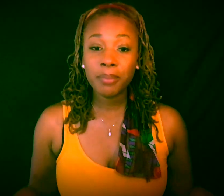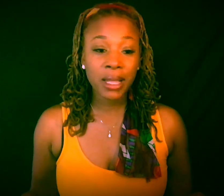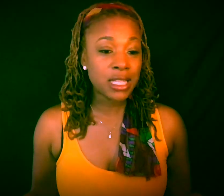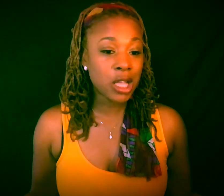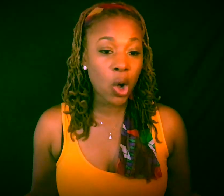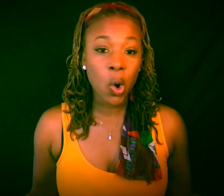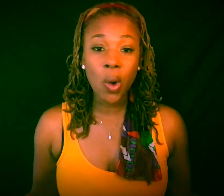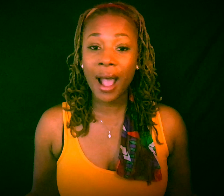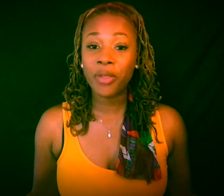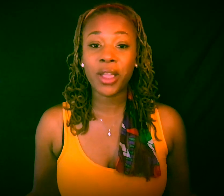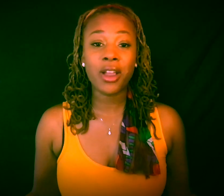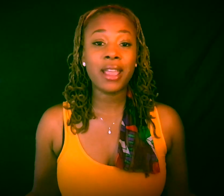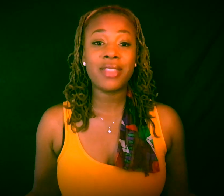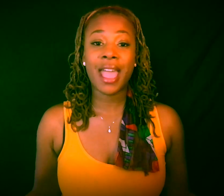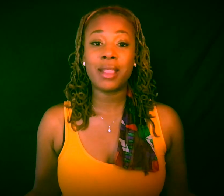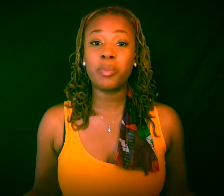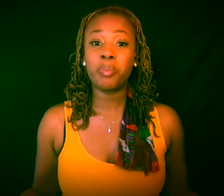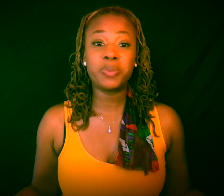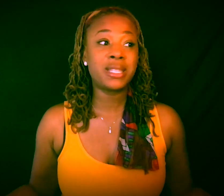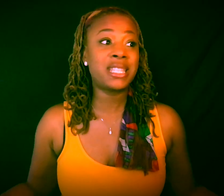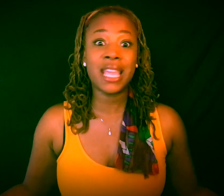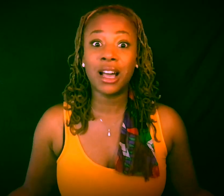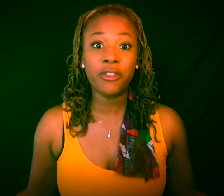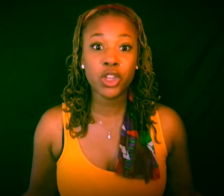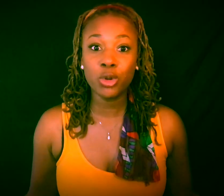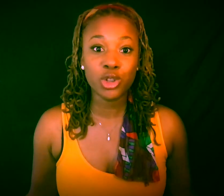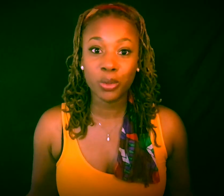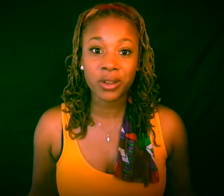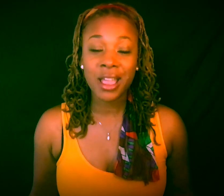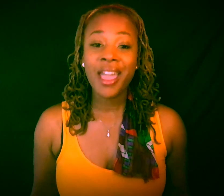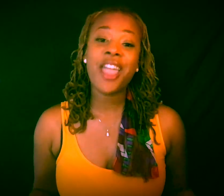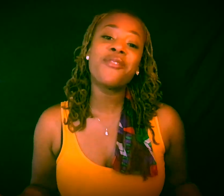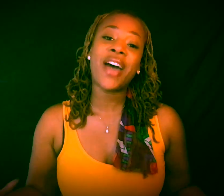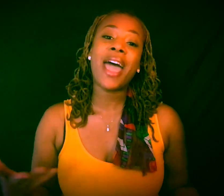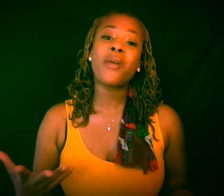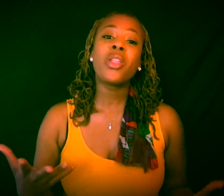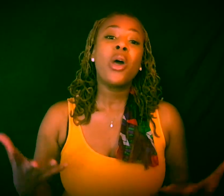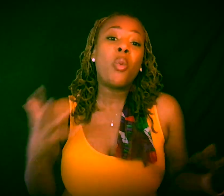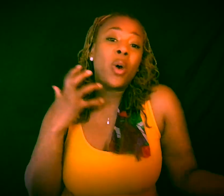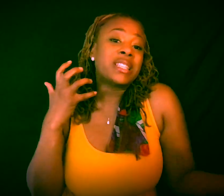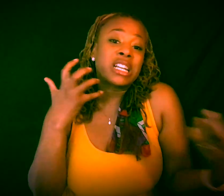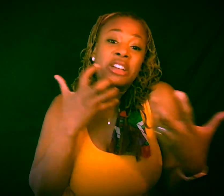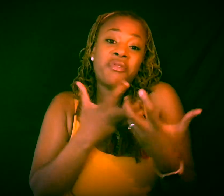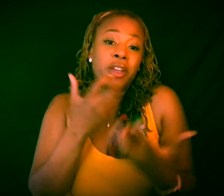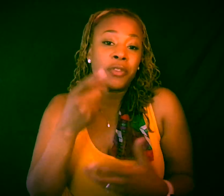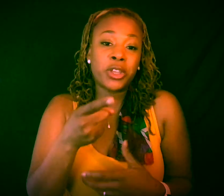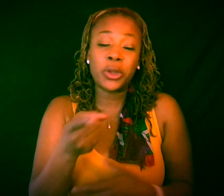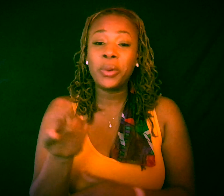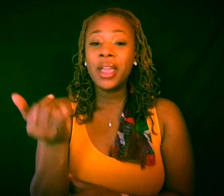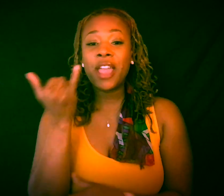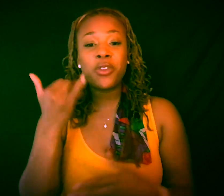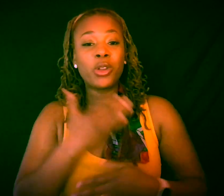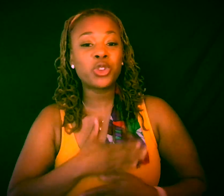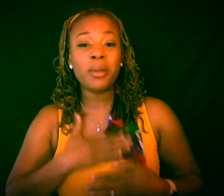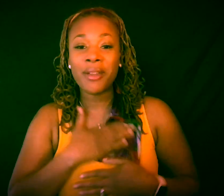please go out there in that sea of YouTubers and find what's a good fit for you. If you enjoy my